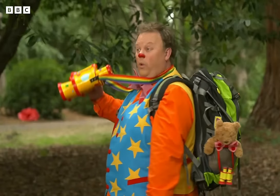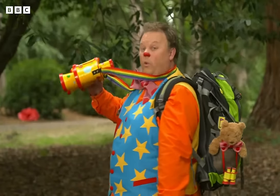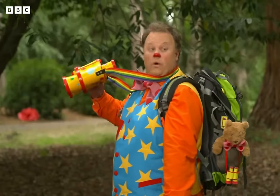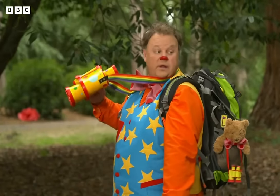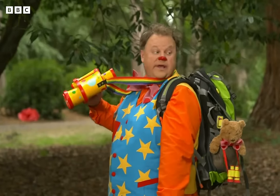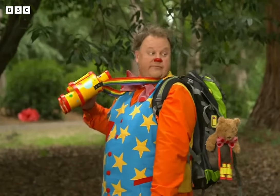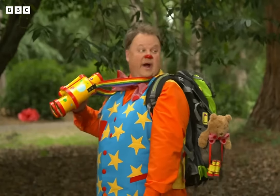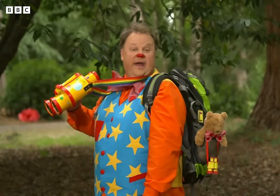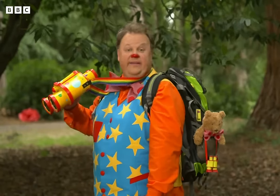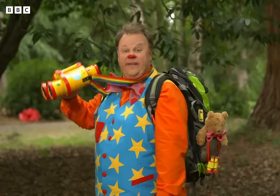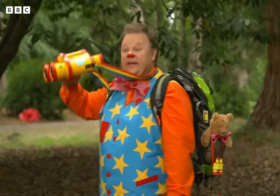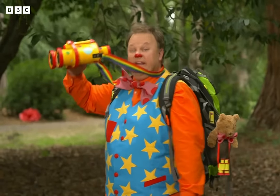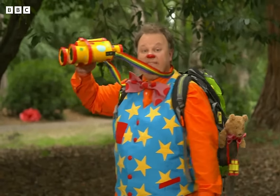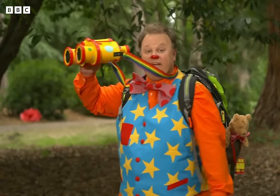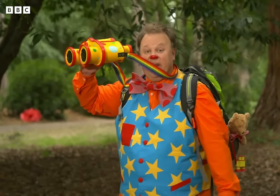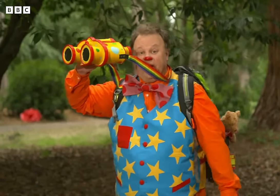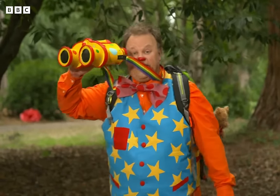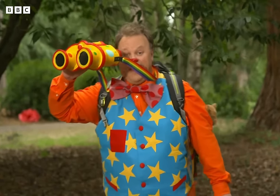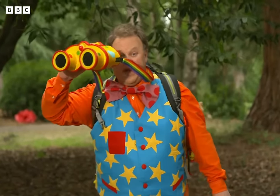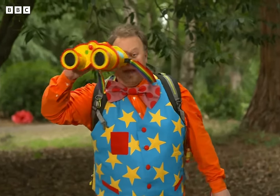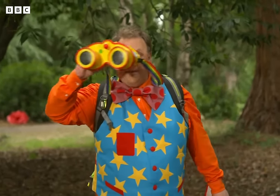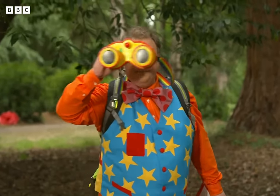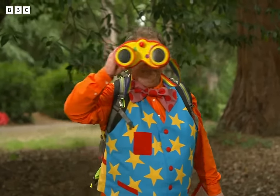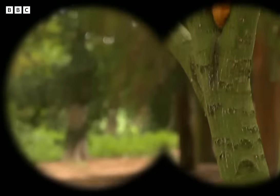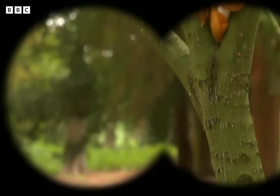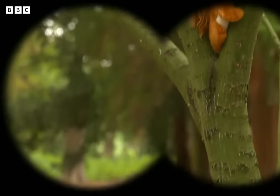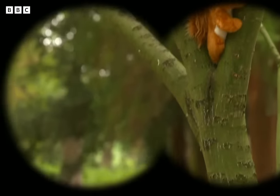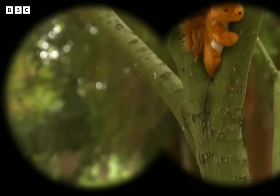Ooh, right. Let's have a look, shall we?